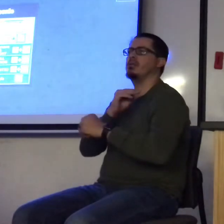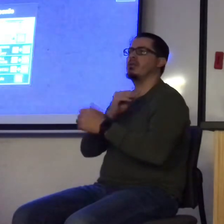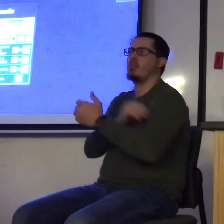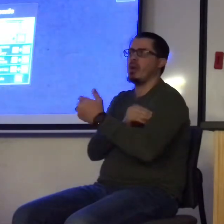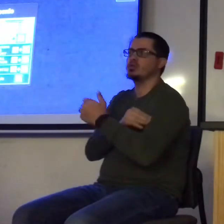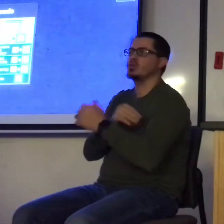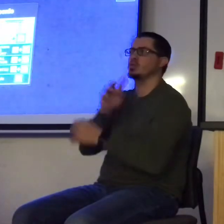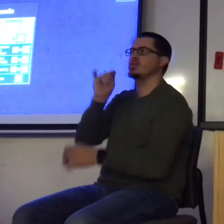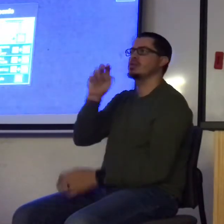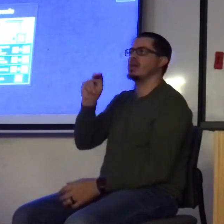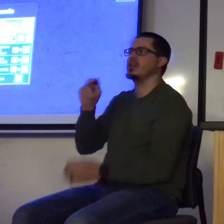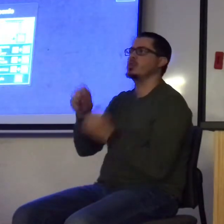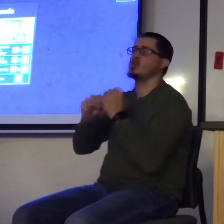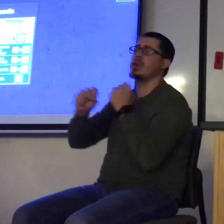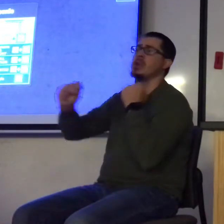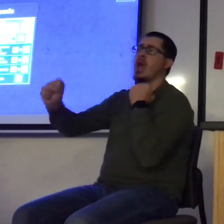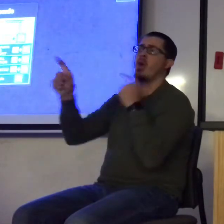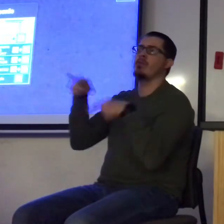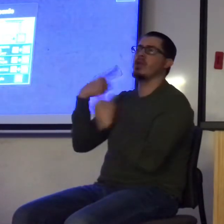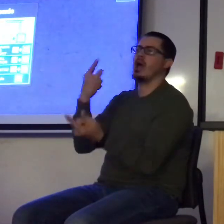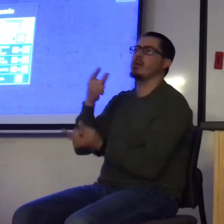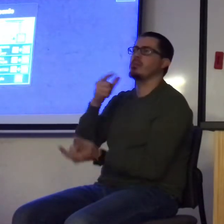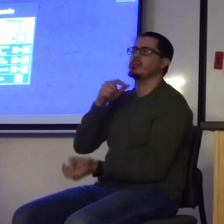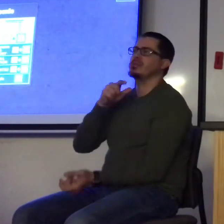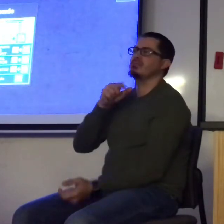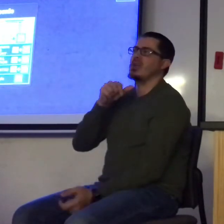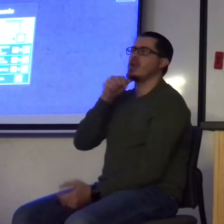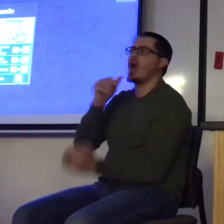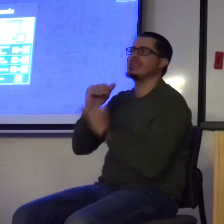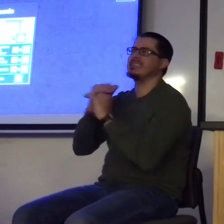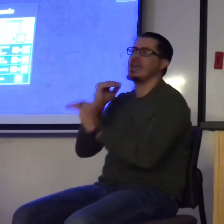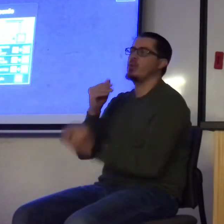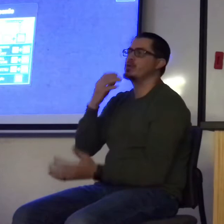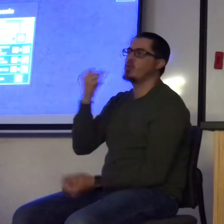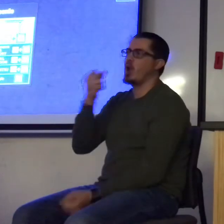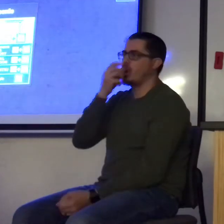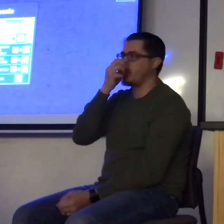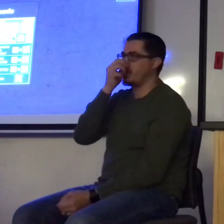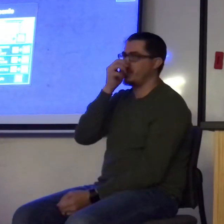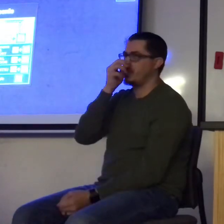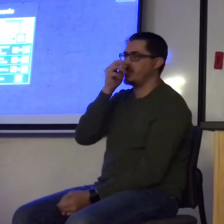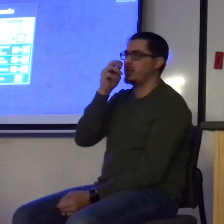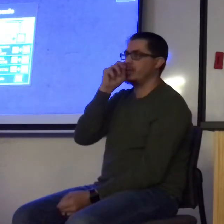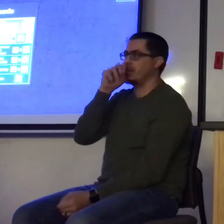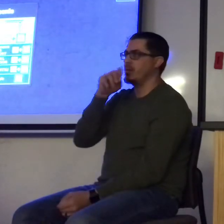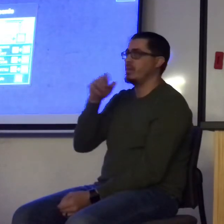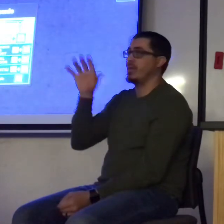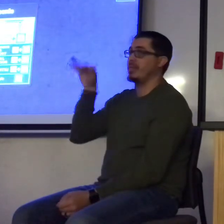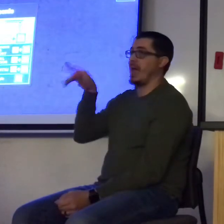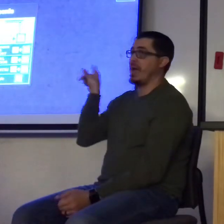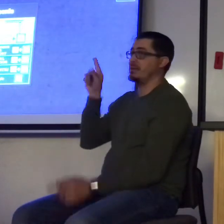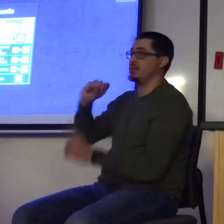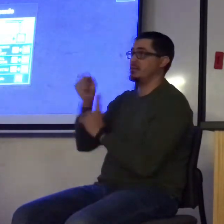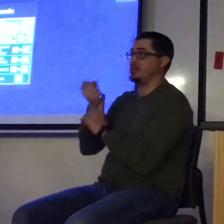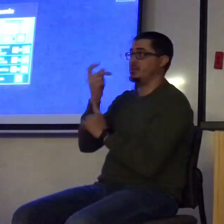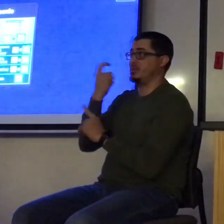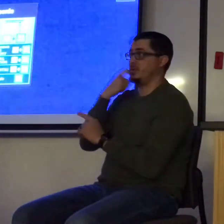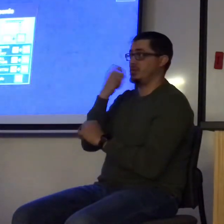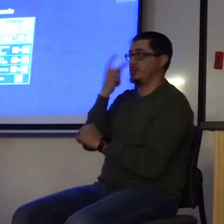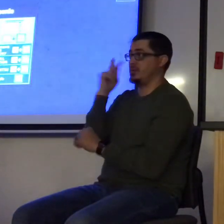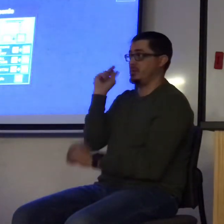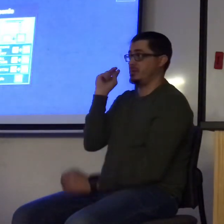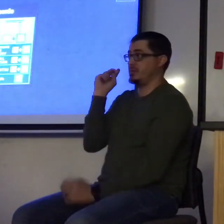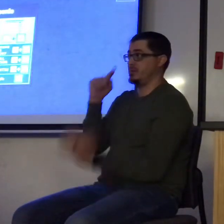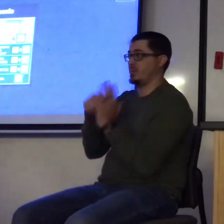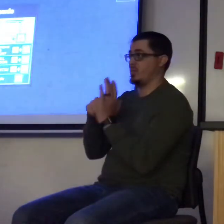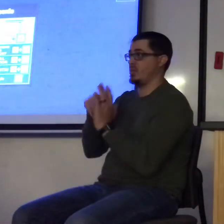over time. So it's abnormally not stable. Okay. Yeah. But that is not that. The case we just saw, that I just